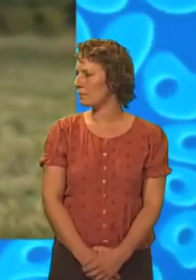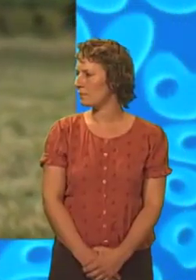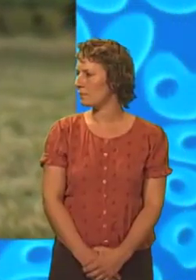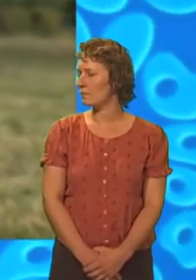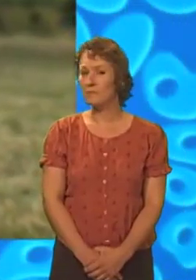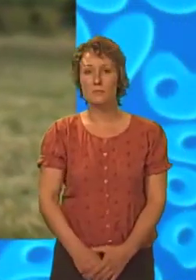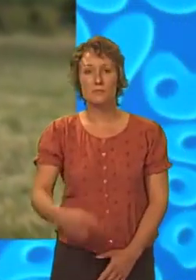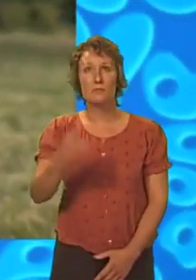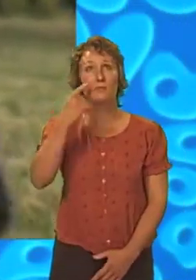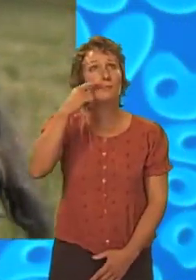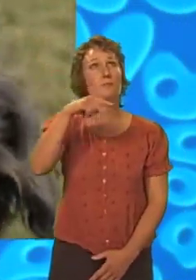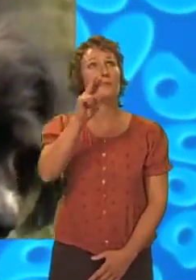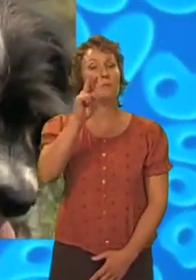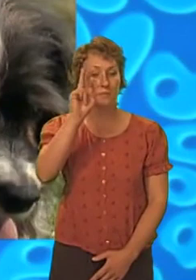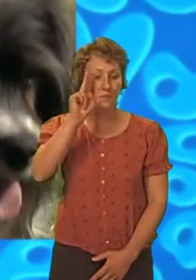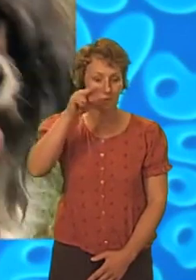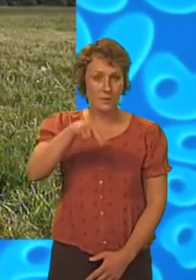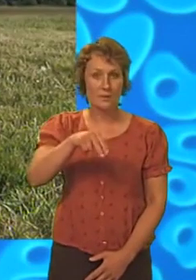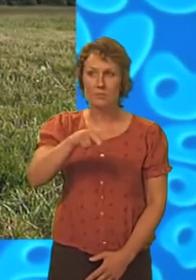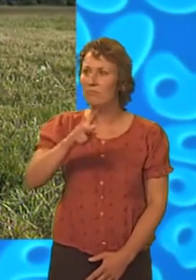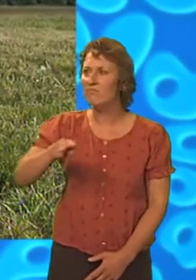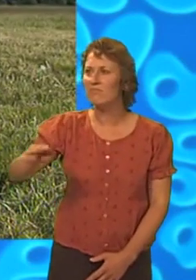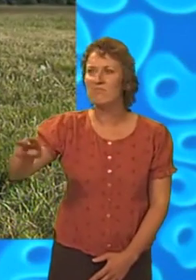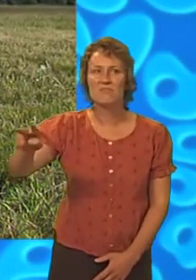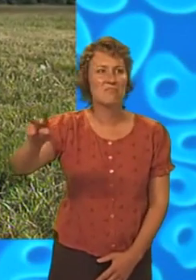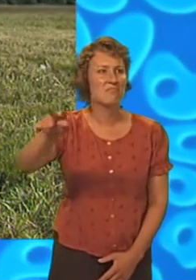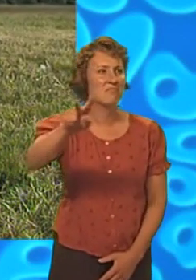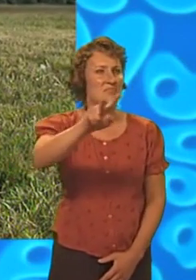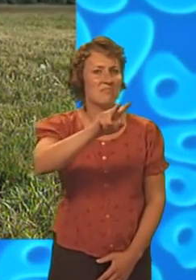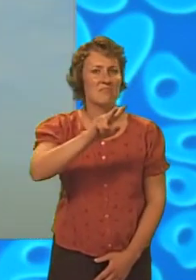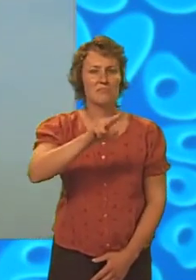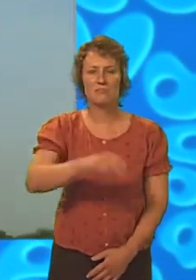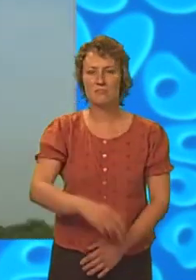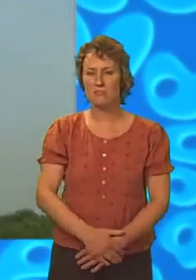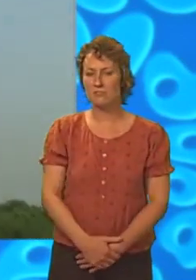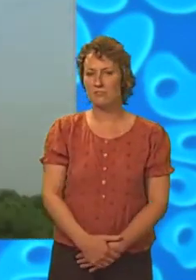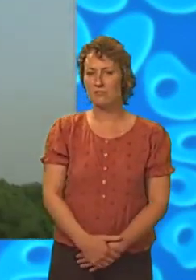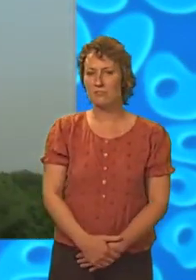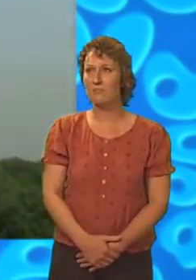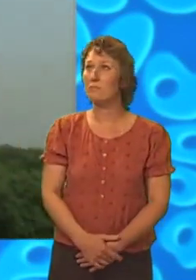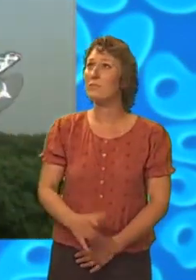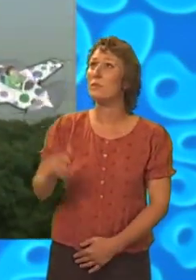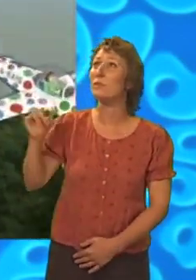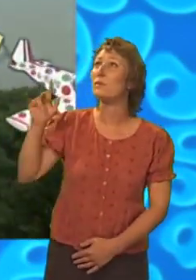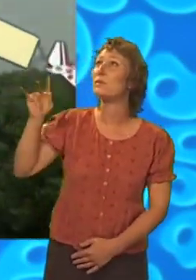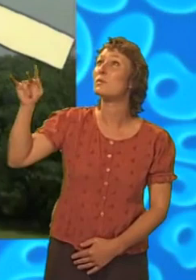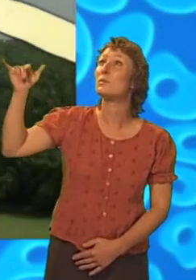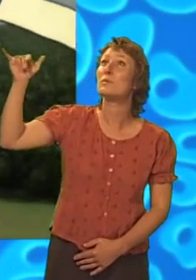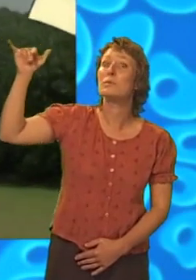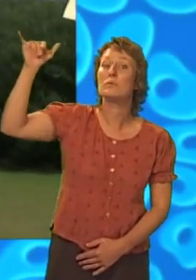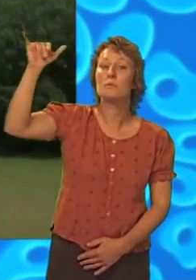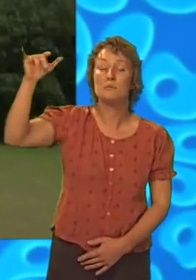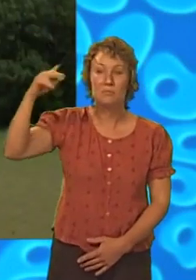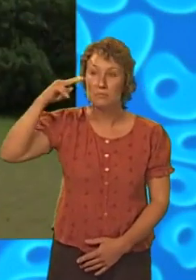Look up, look down, look all around. Up in the air or on